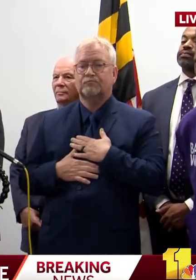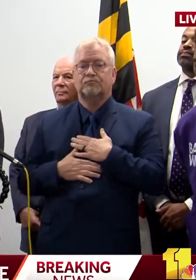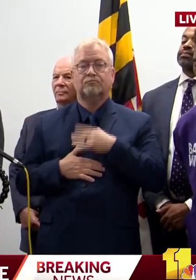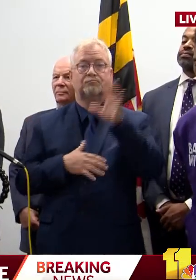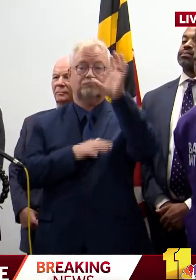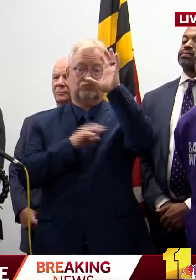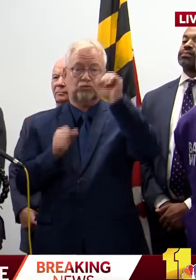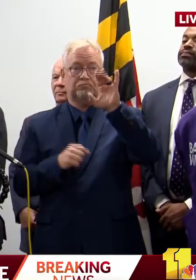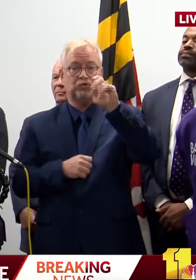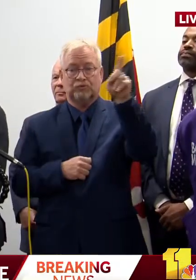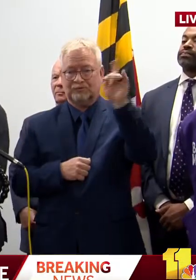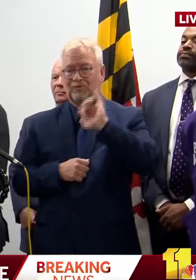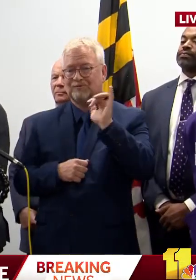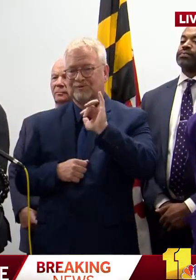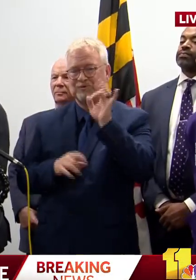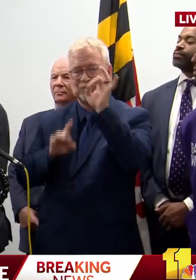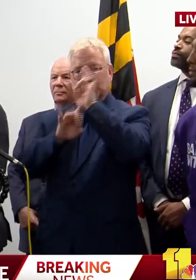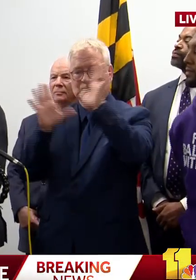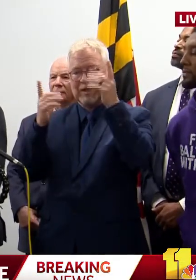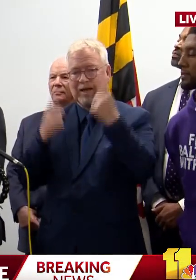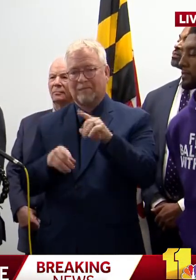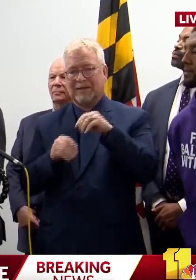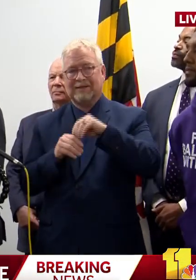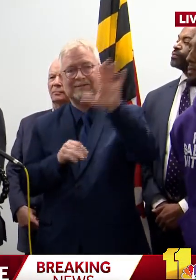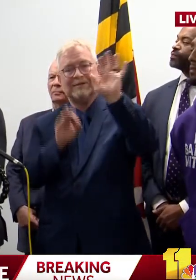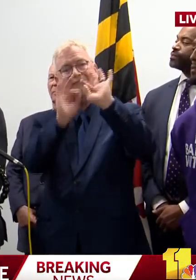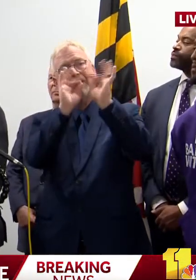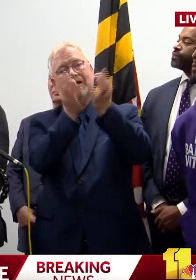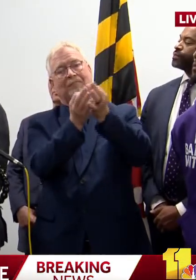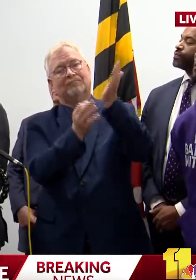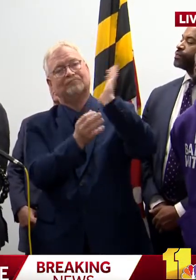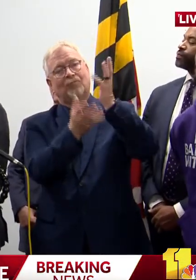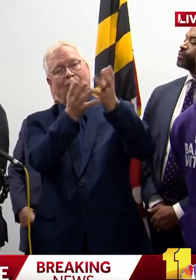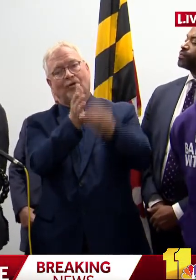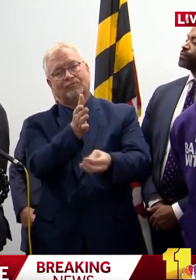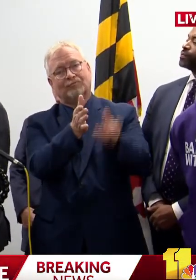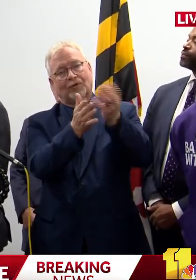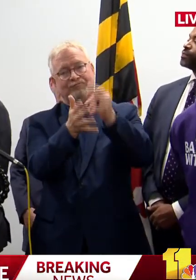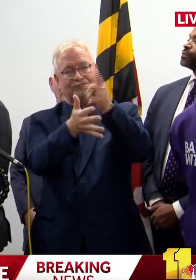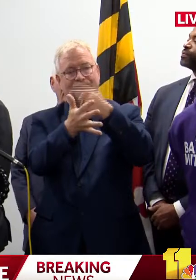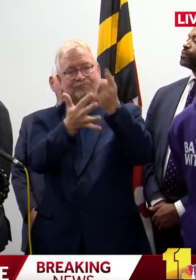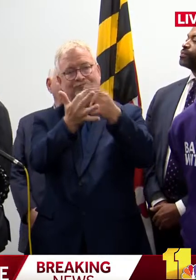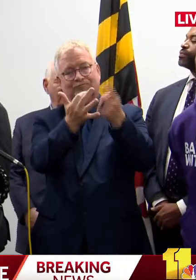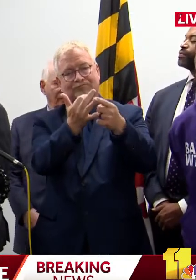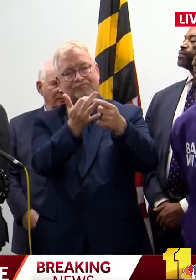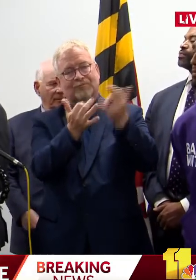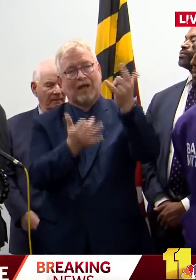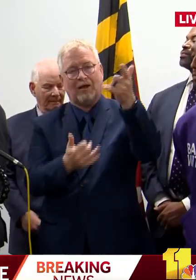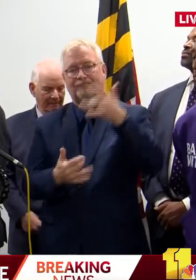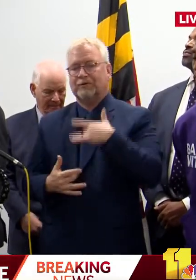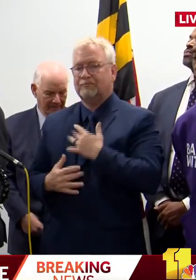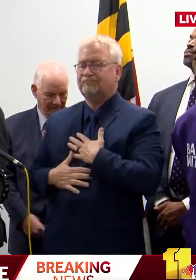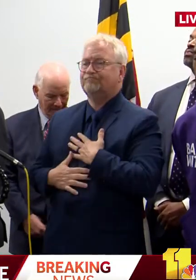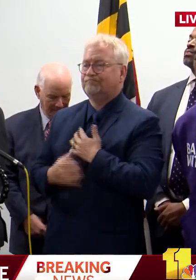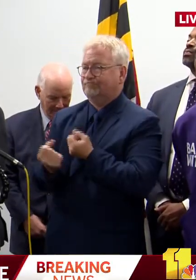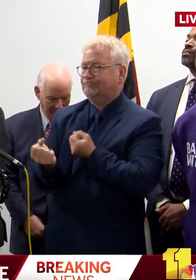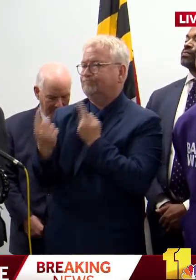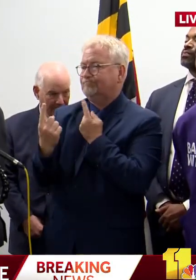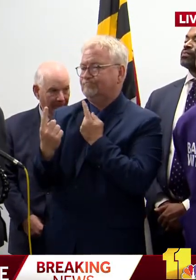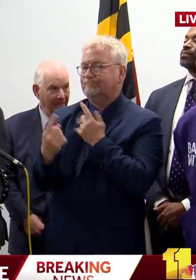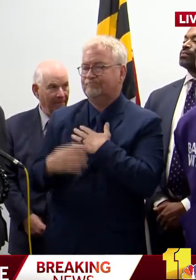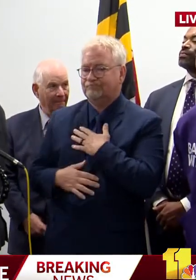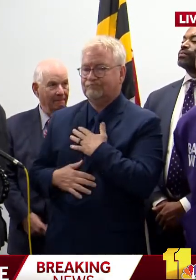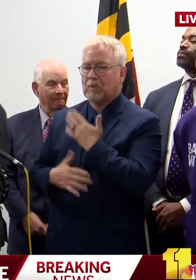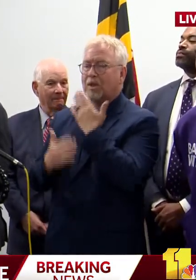in his own family. And Governor, thank you so much for your leadership throughout this challenging